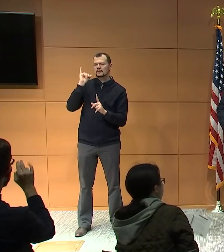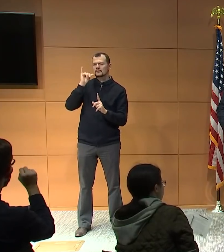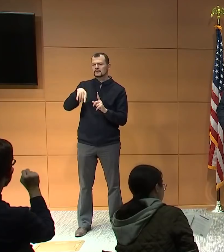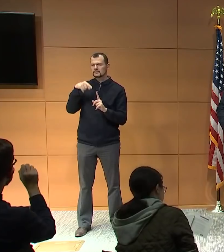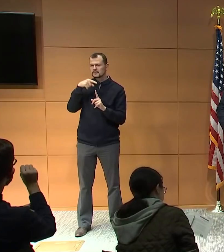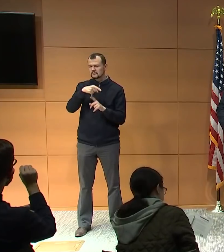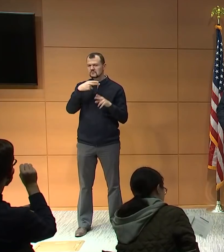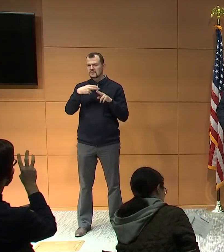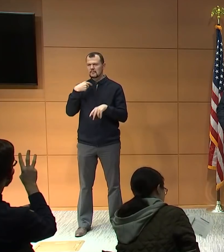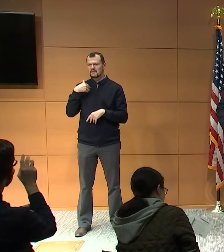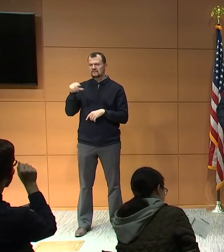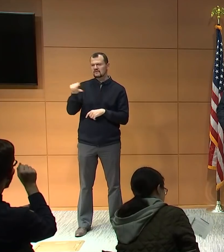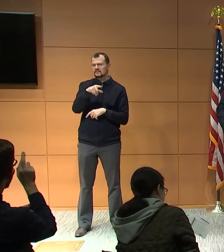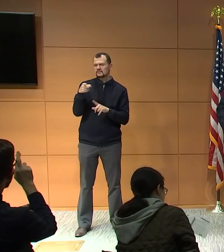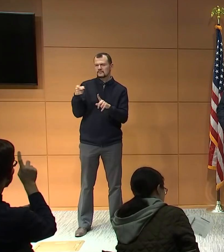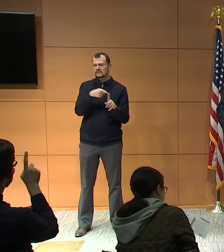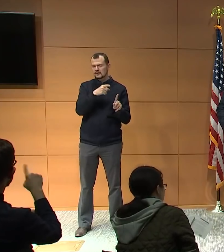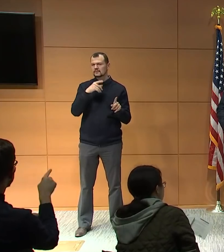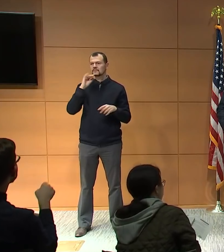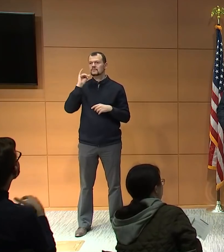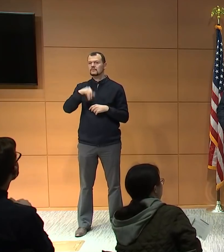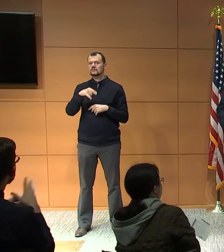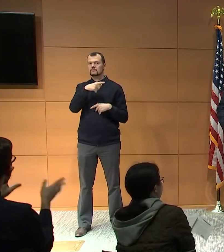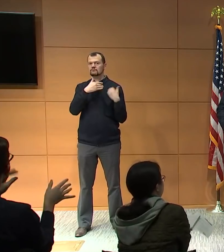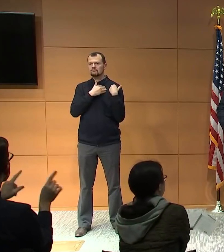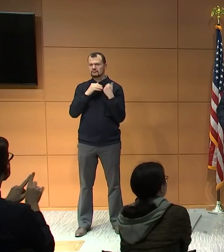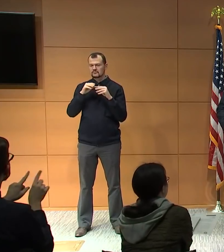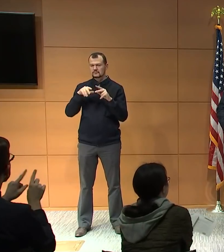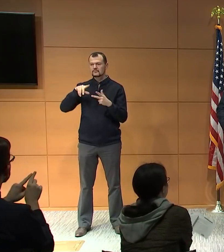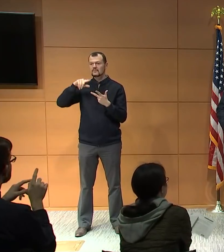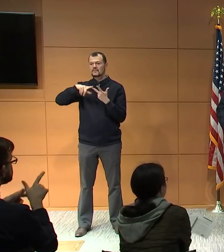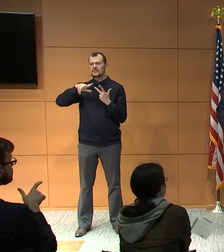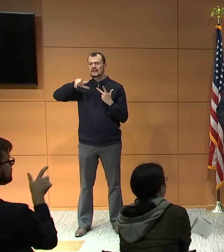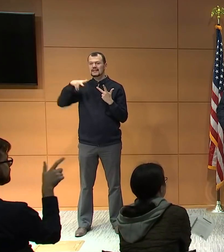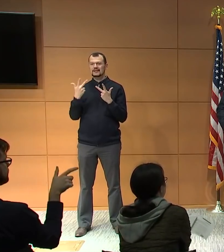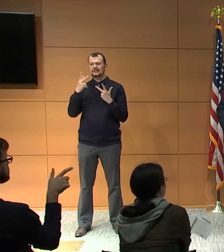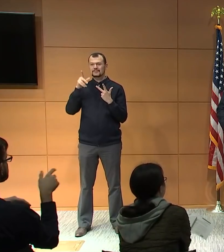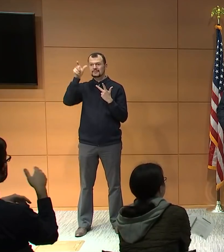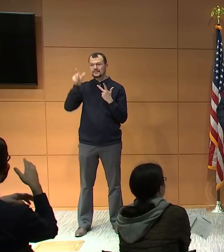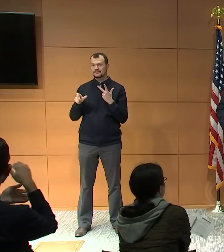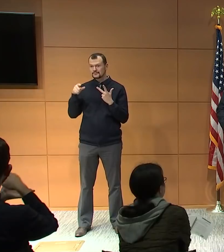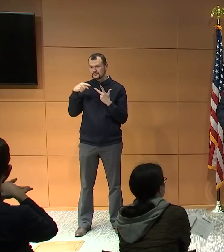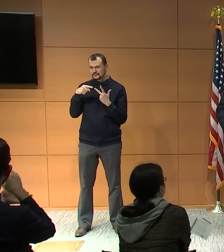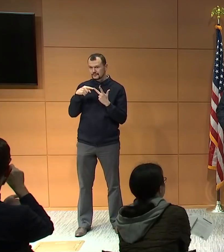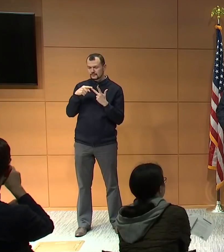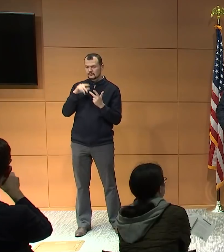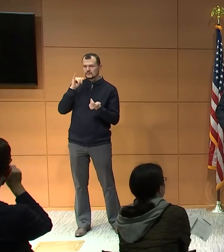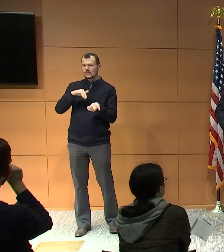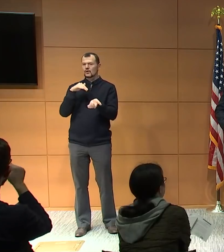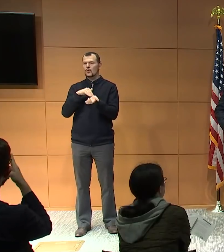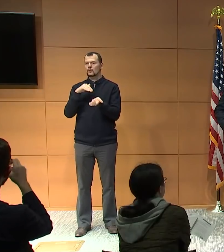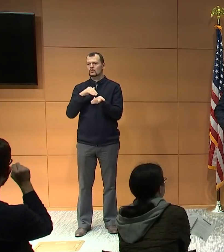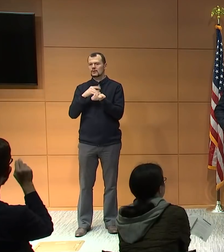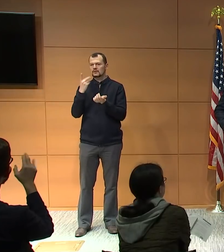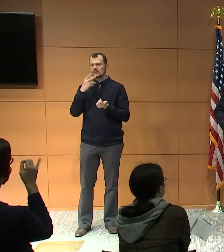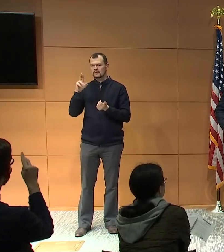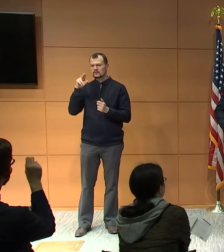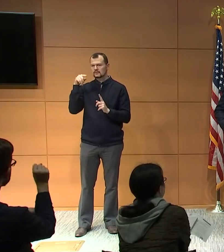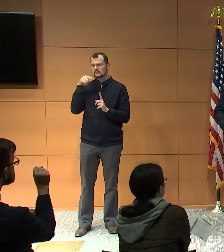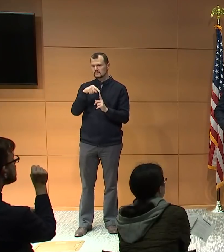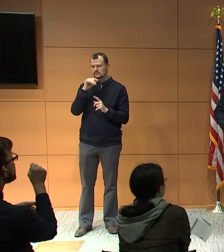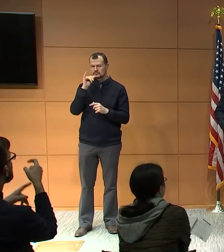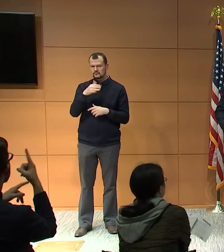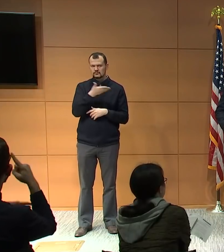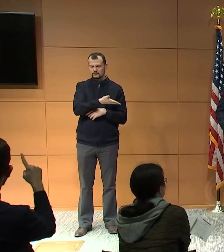Department. In addition, joining us on stage is Dr. Stephen Jones, President and CEO of Inova.